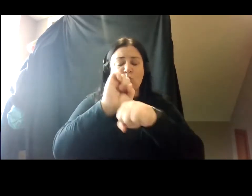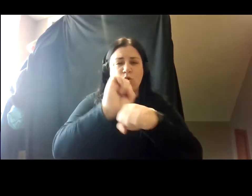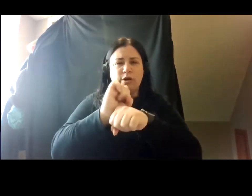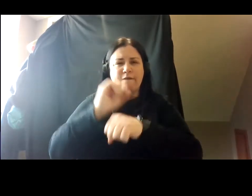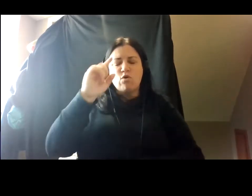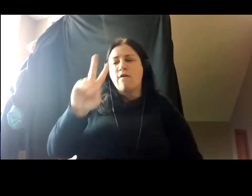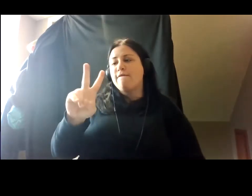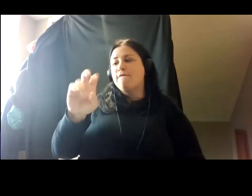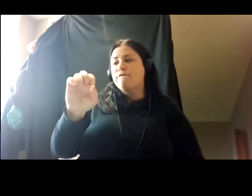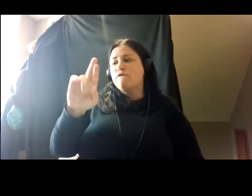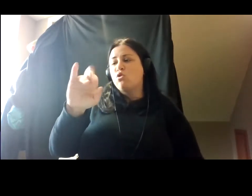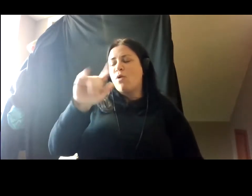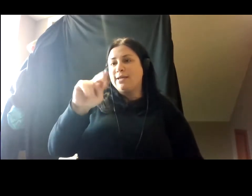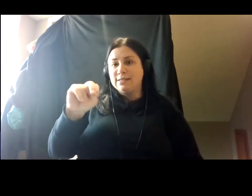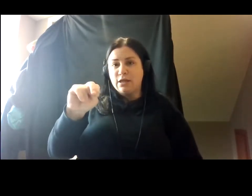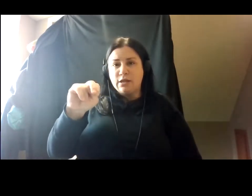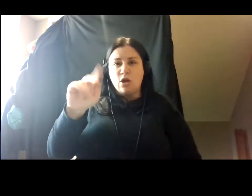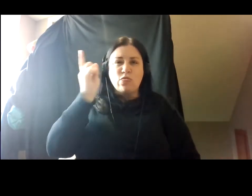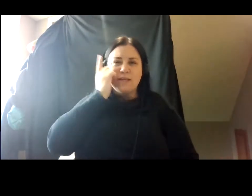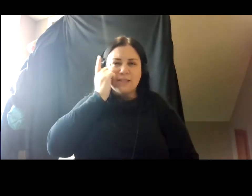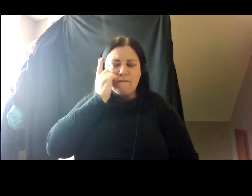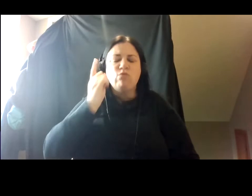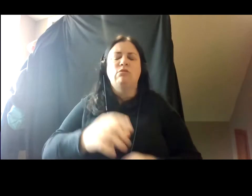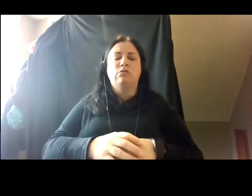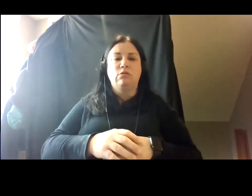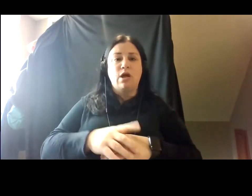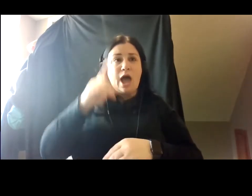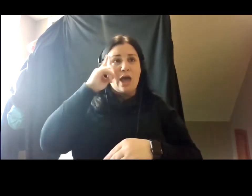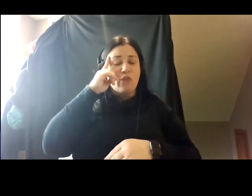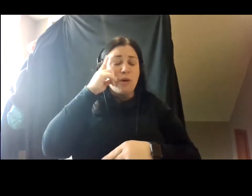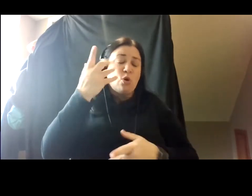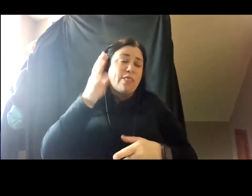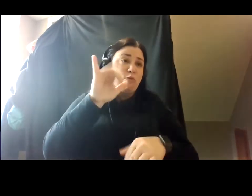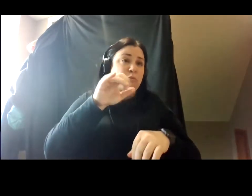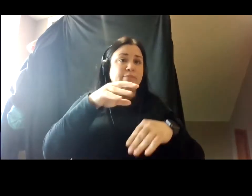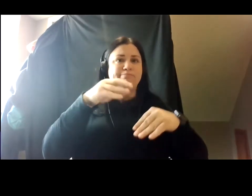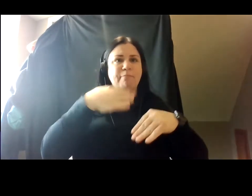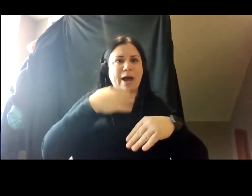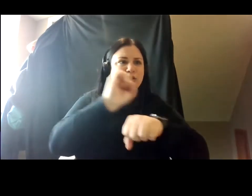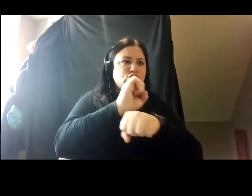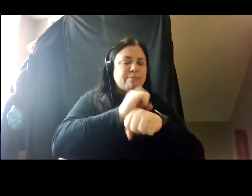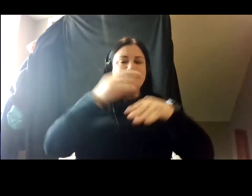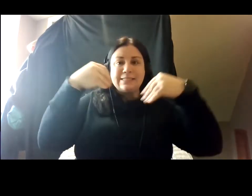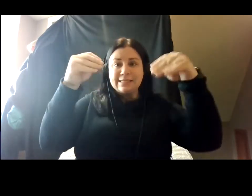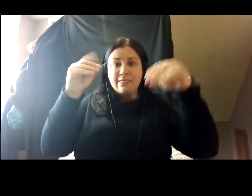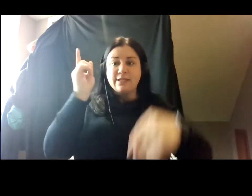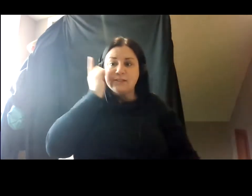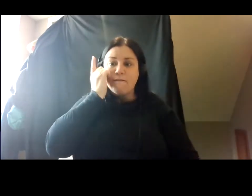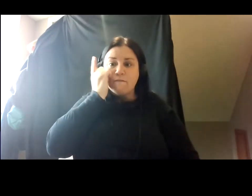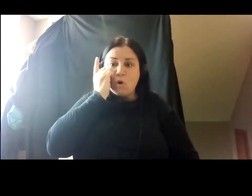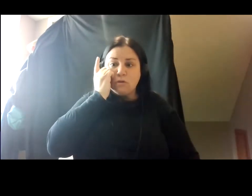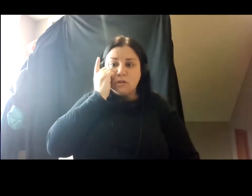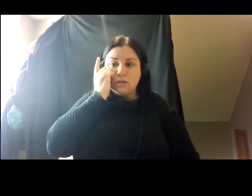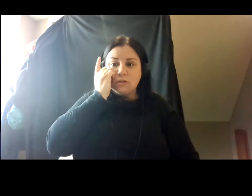have known Verizon Wireless. And I thought that was going to be my career, selling cell phones. Like when you're a kid, that's what you think you're going to do, whatever